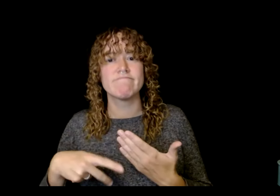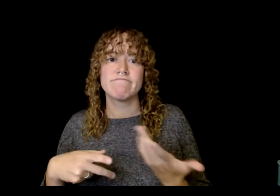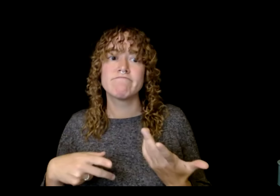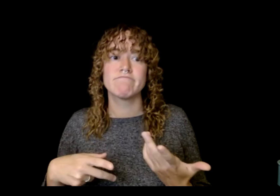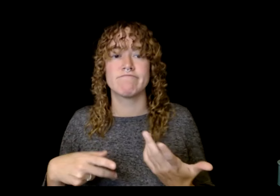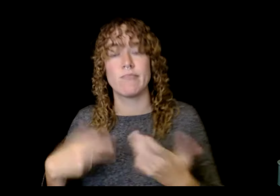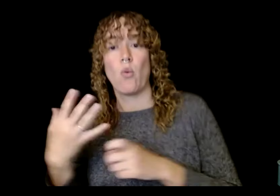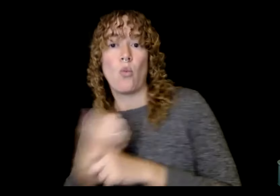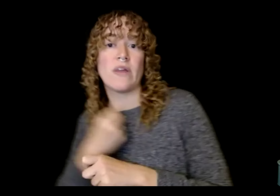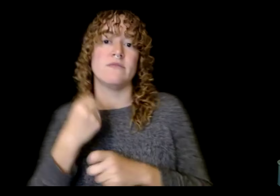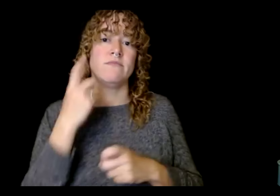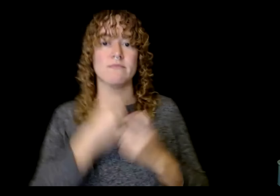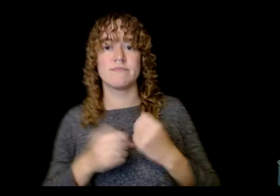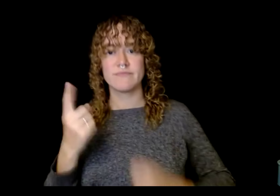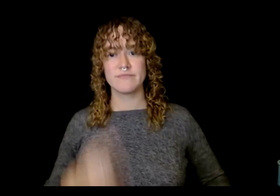across all areas.